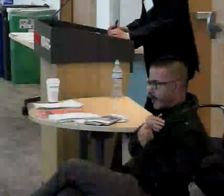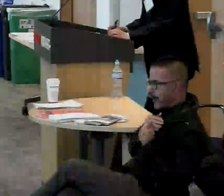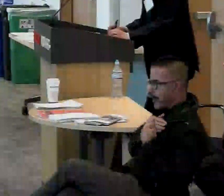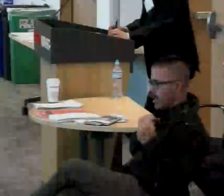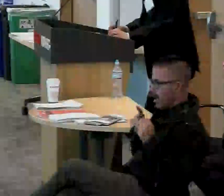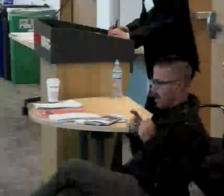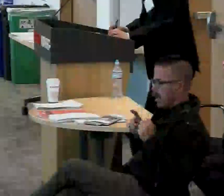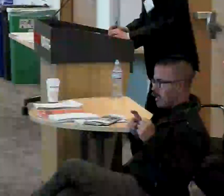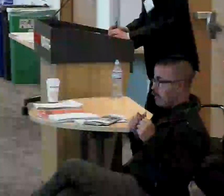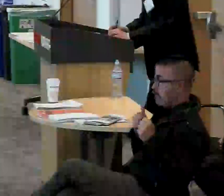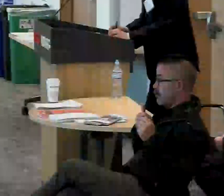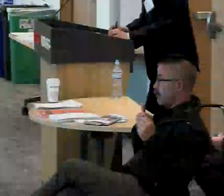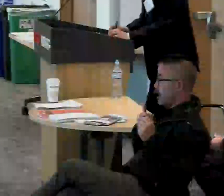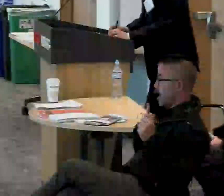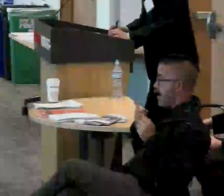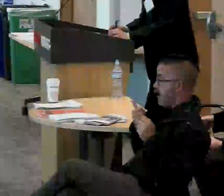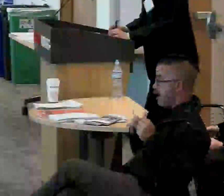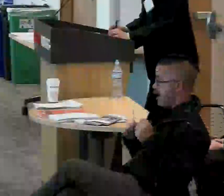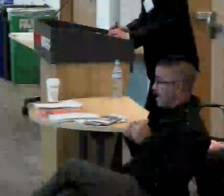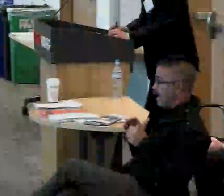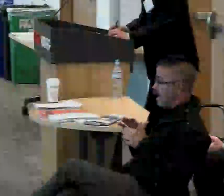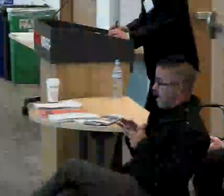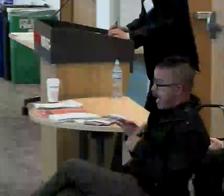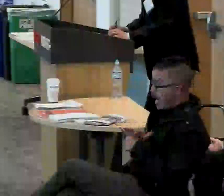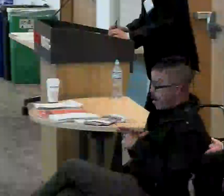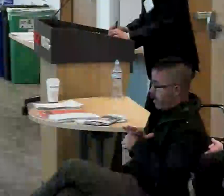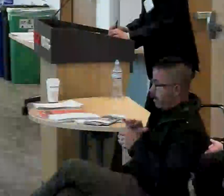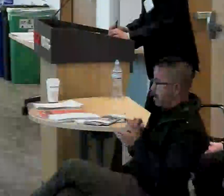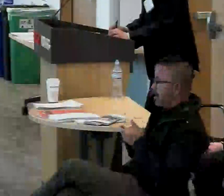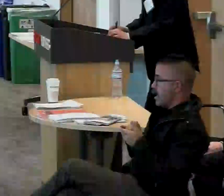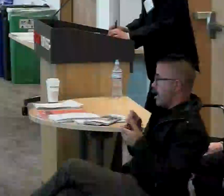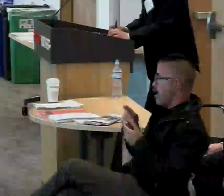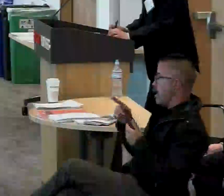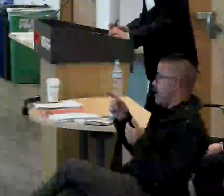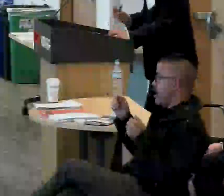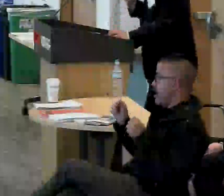there any areas that can actually be